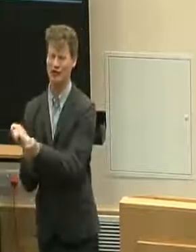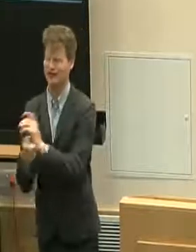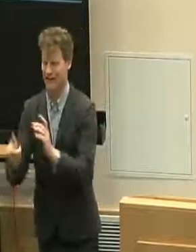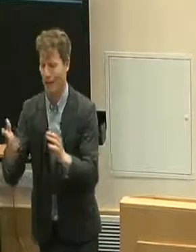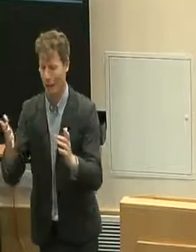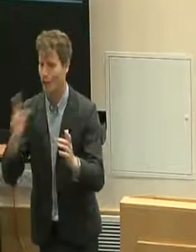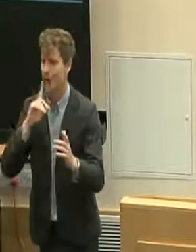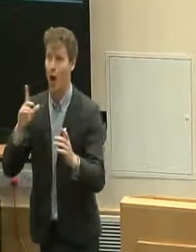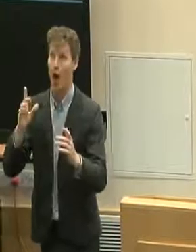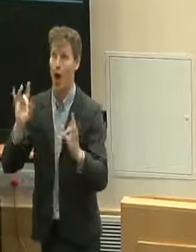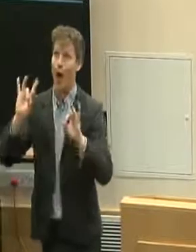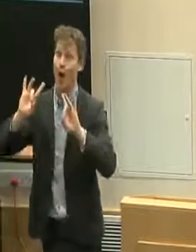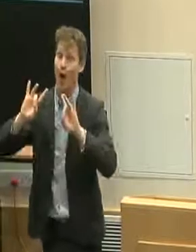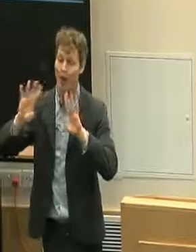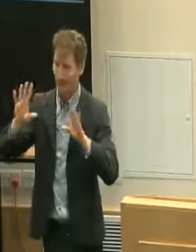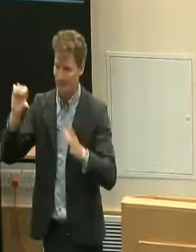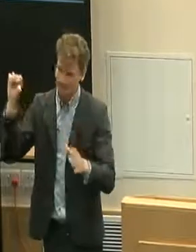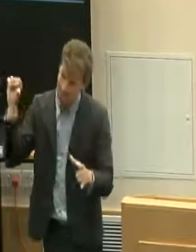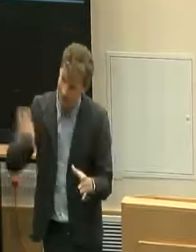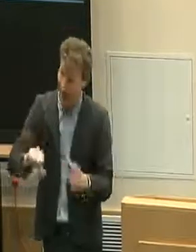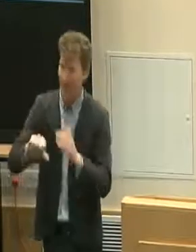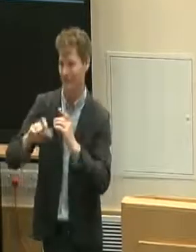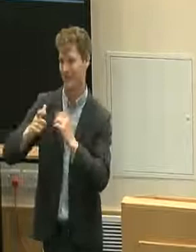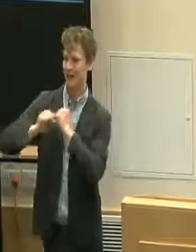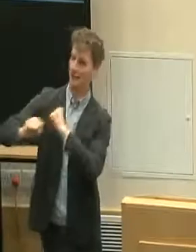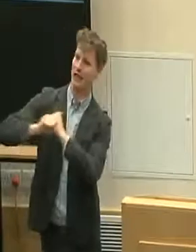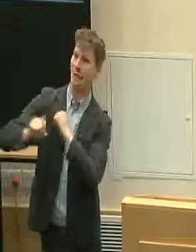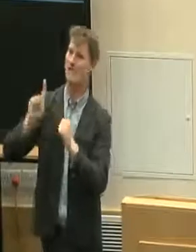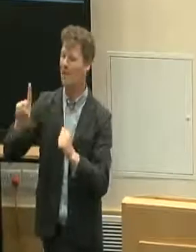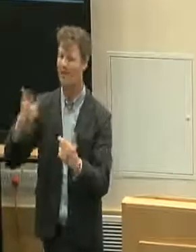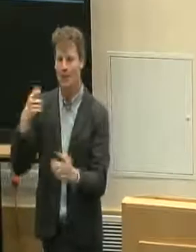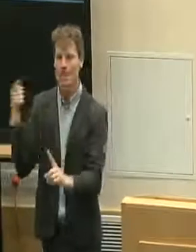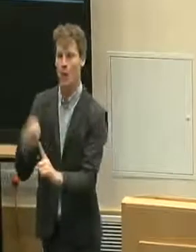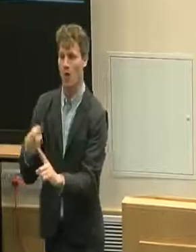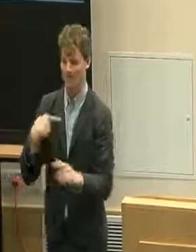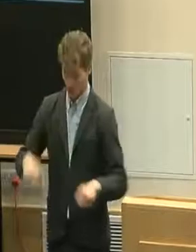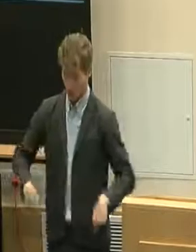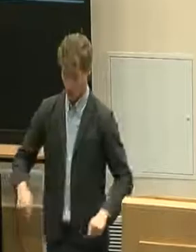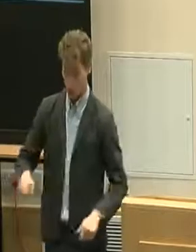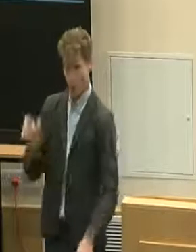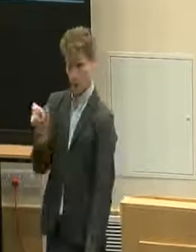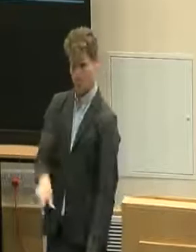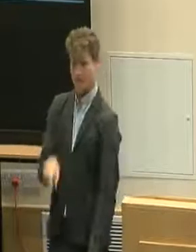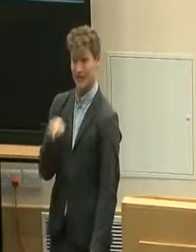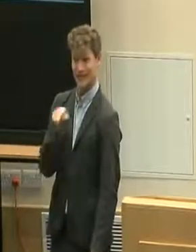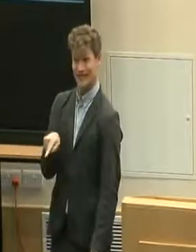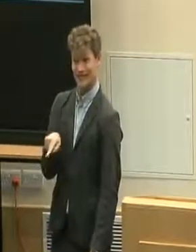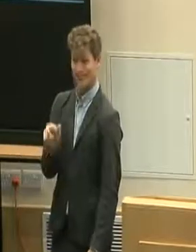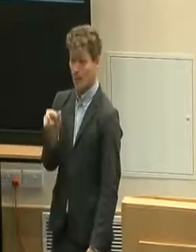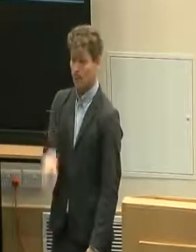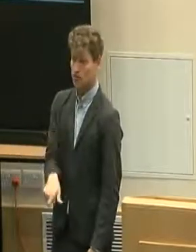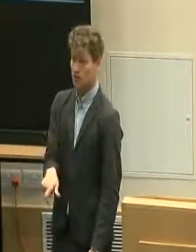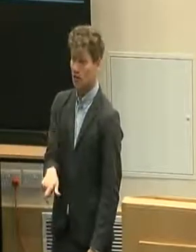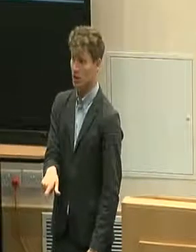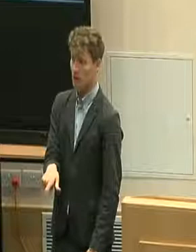advertising. But the point is that individual in a wheelchair treated unequally from the point of view of